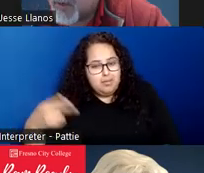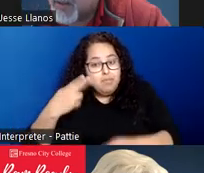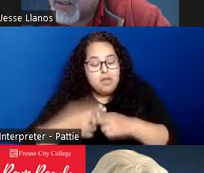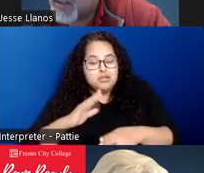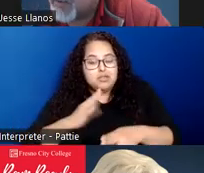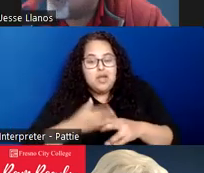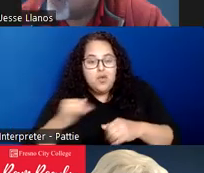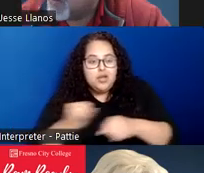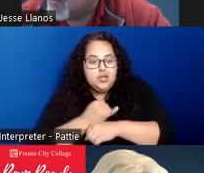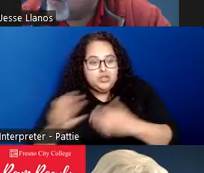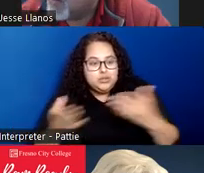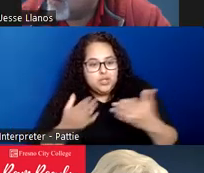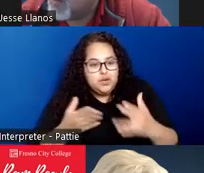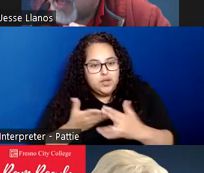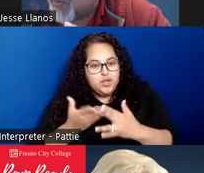kind of